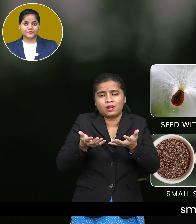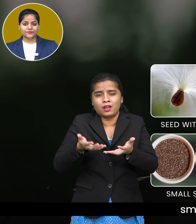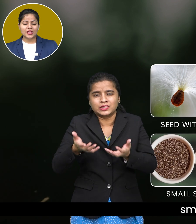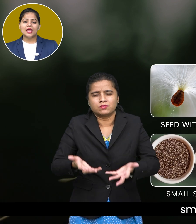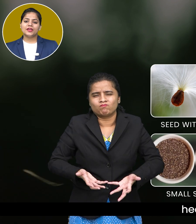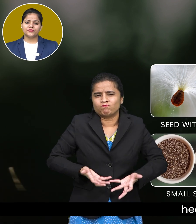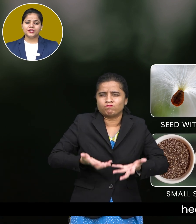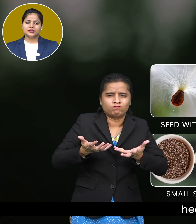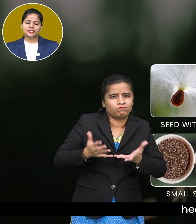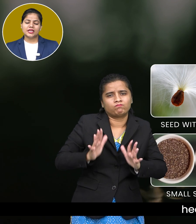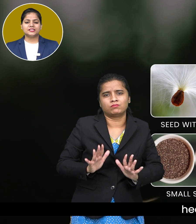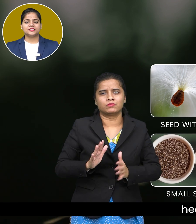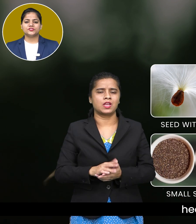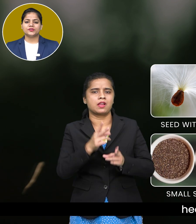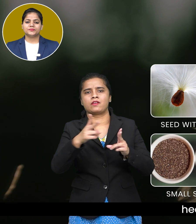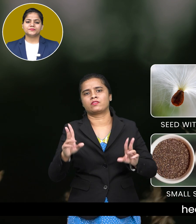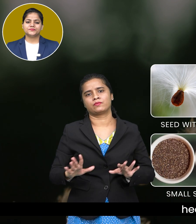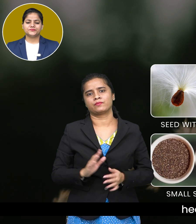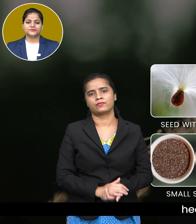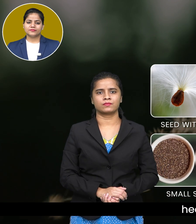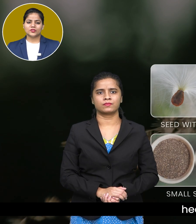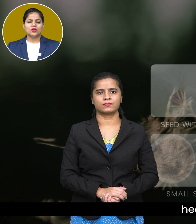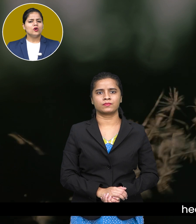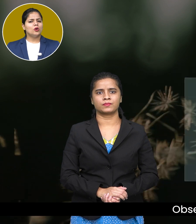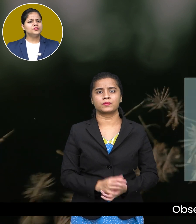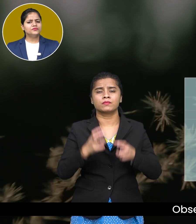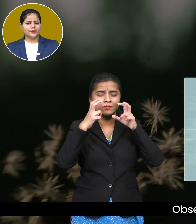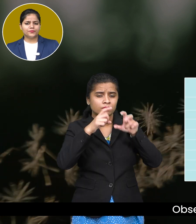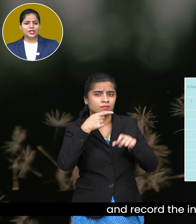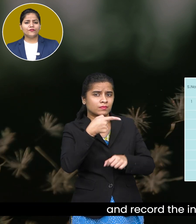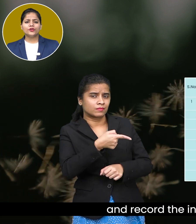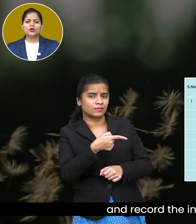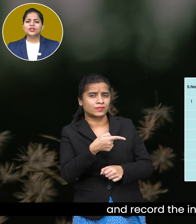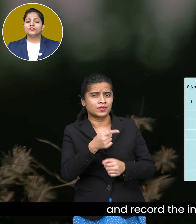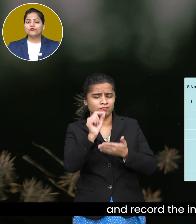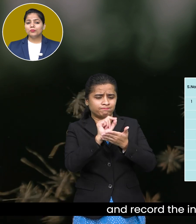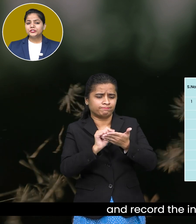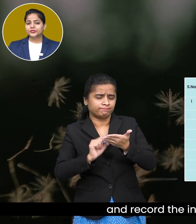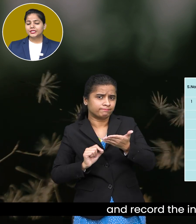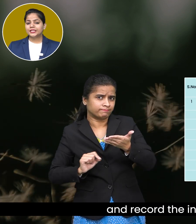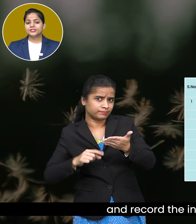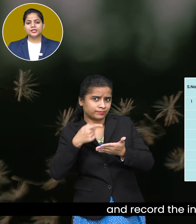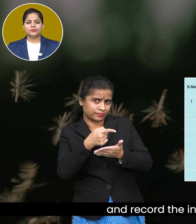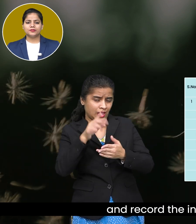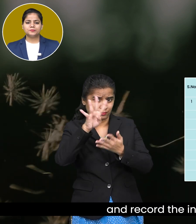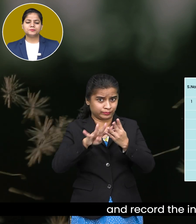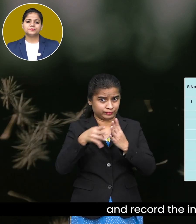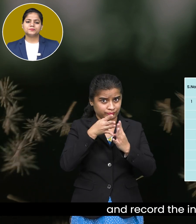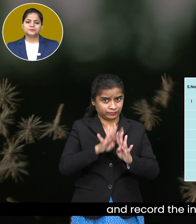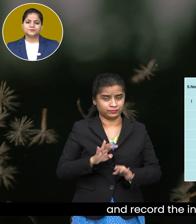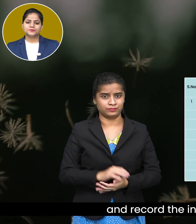light, heavy, etc. Observe them and record the information in the table.